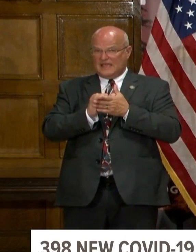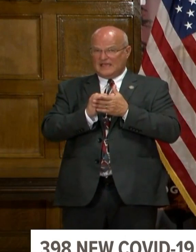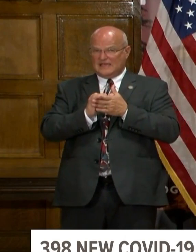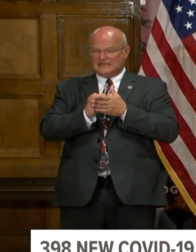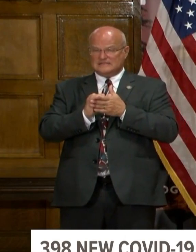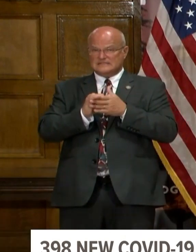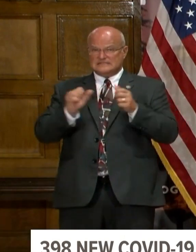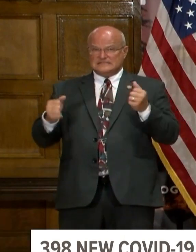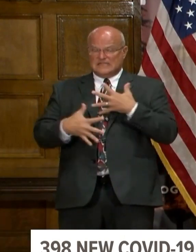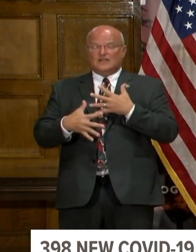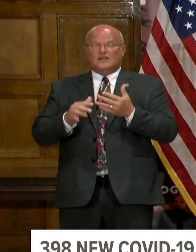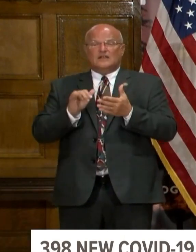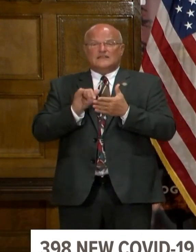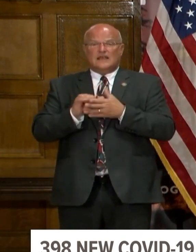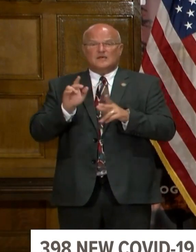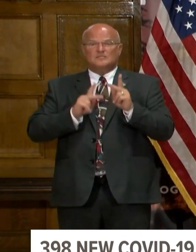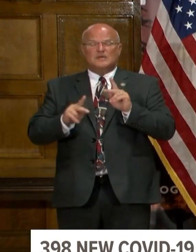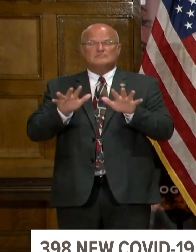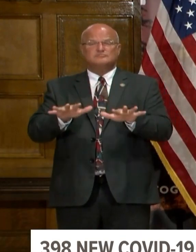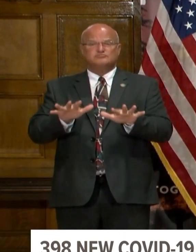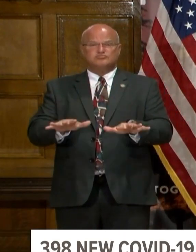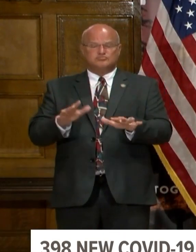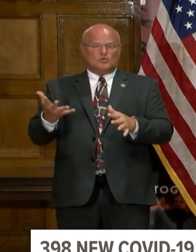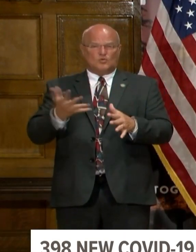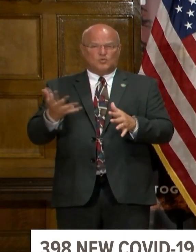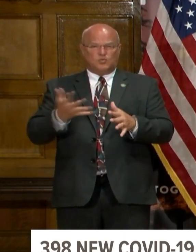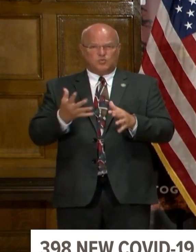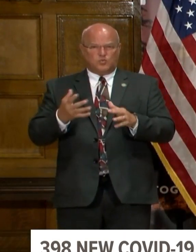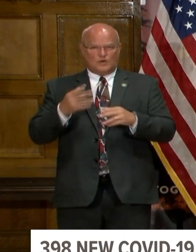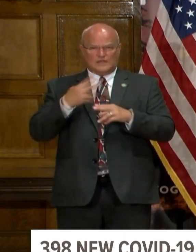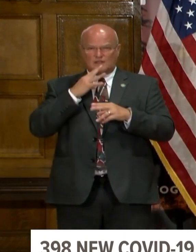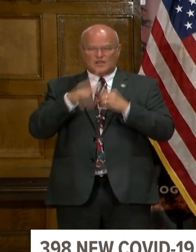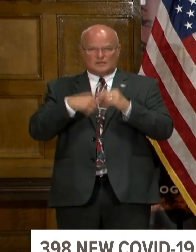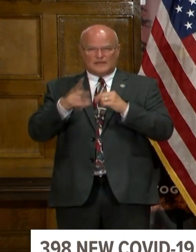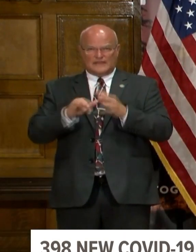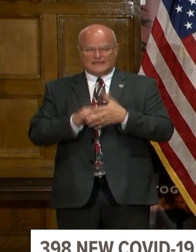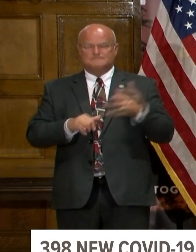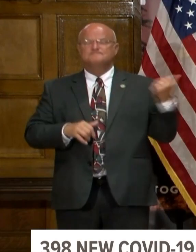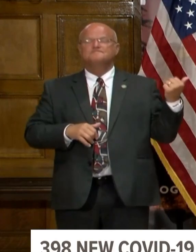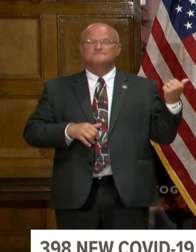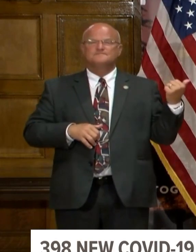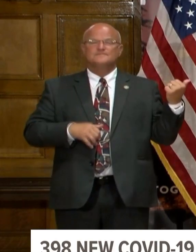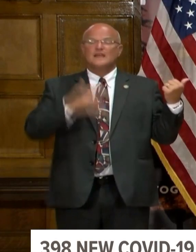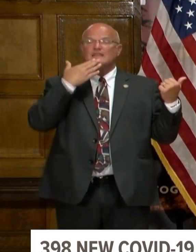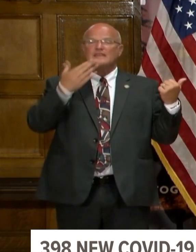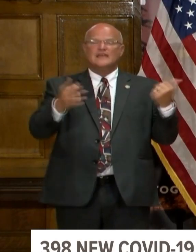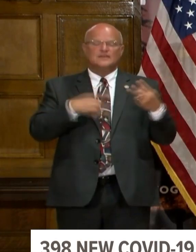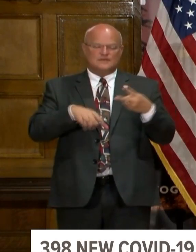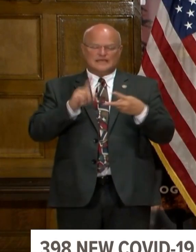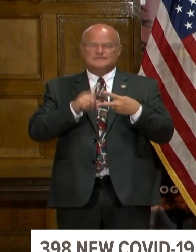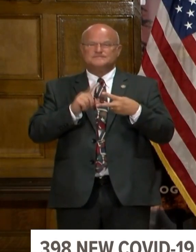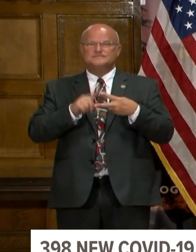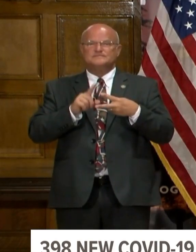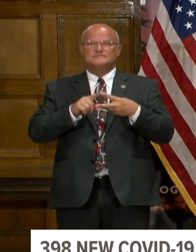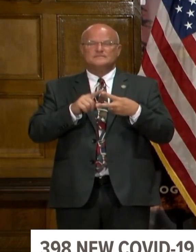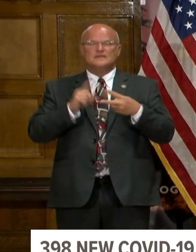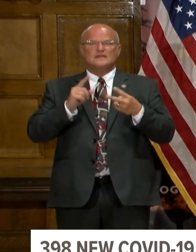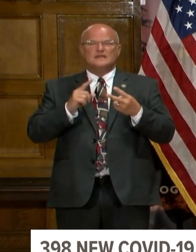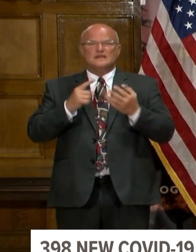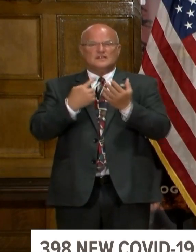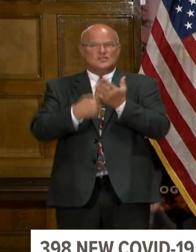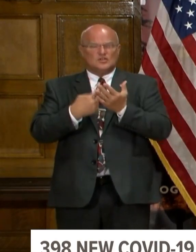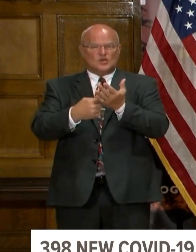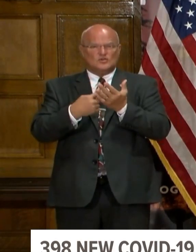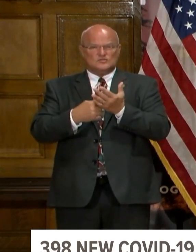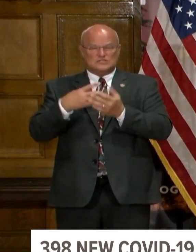that he wasn't being straightforward on what the threat was? Good, thank you. In terms of the negotiations